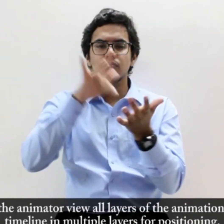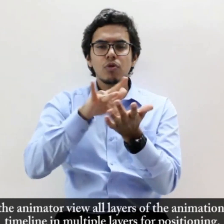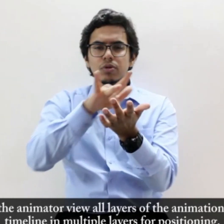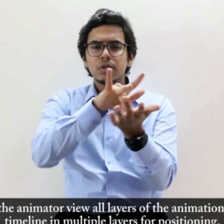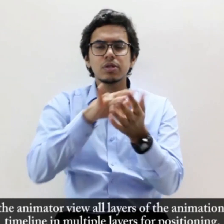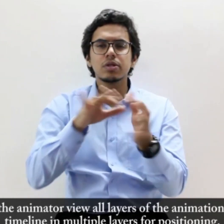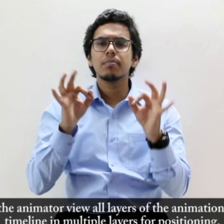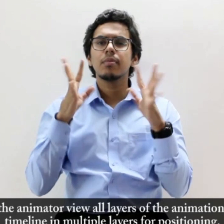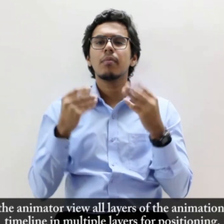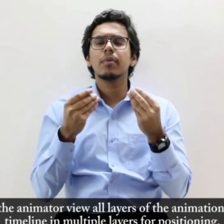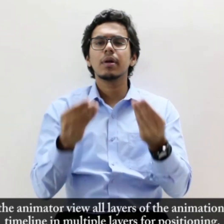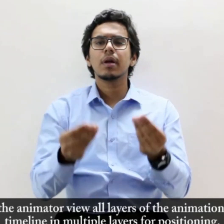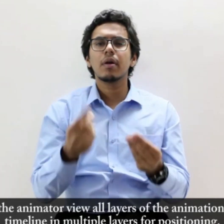for positioning.